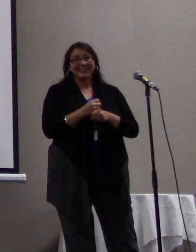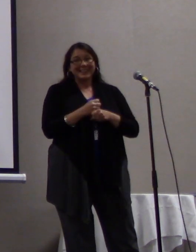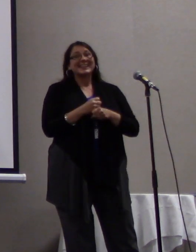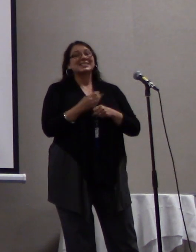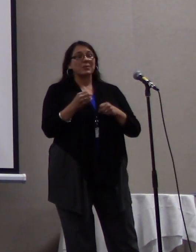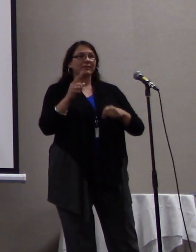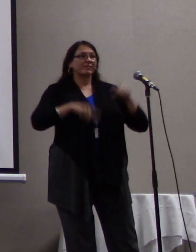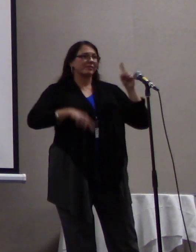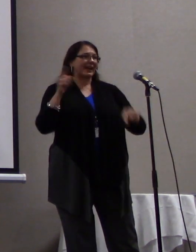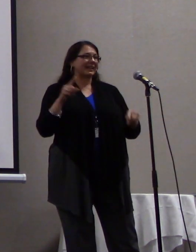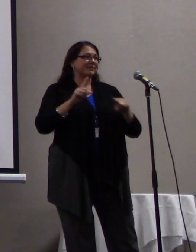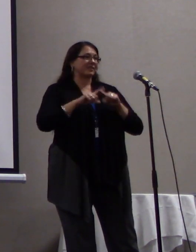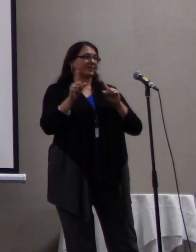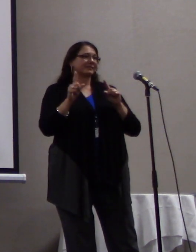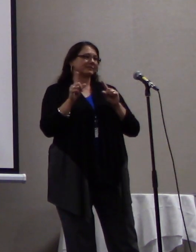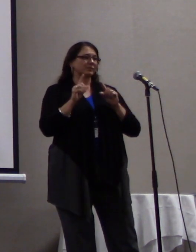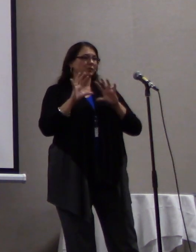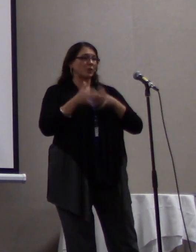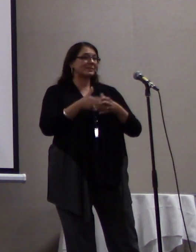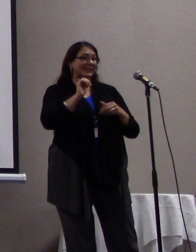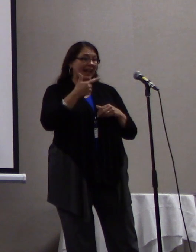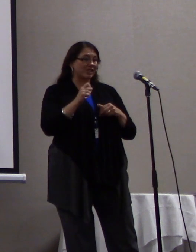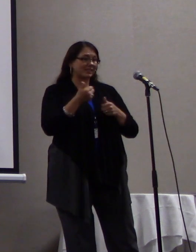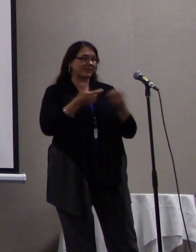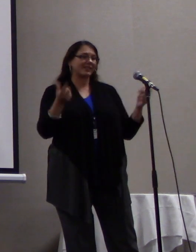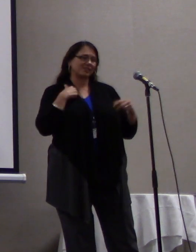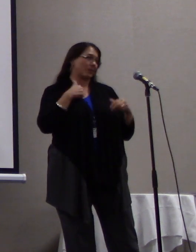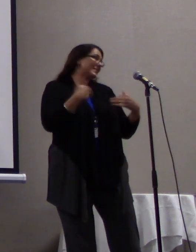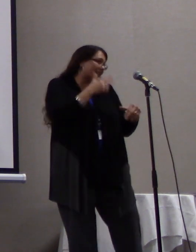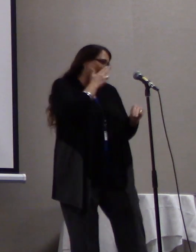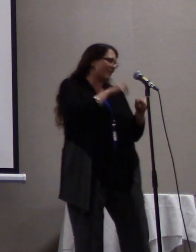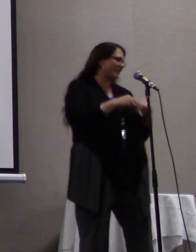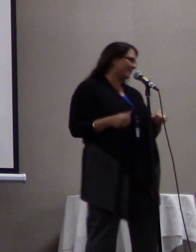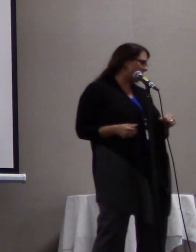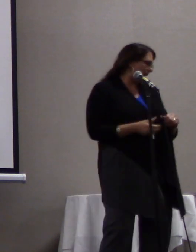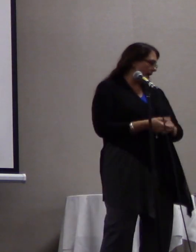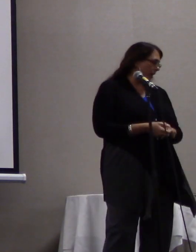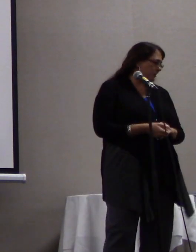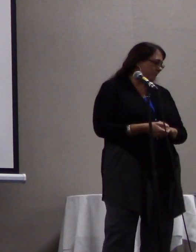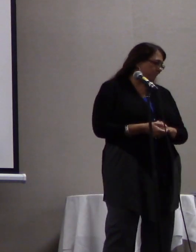year. So we have a variety of different groups and ages and everything. It's going to be a lot of fun.